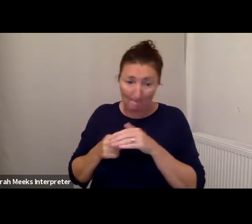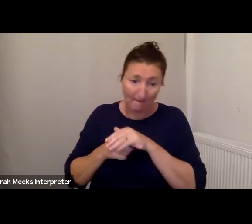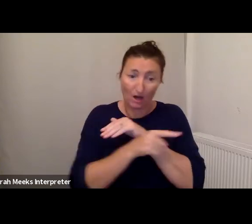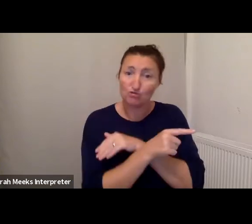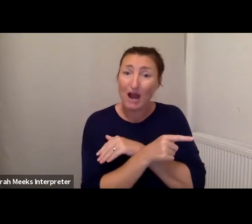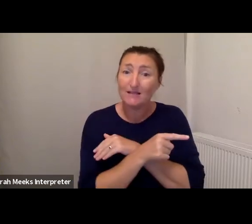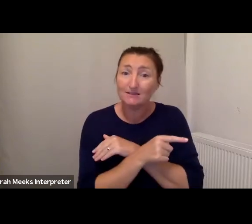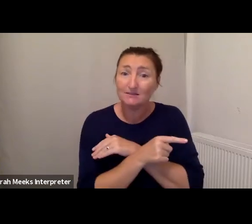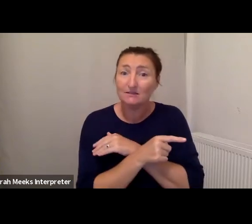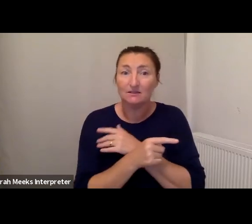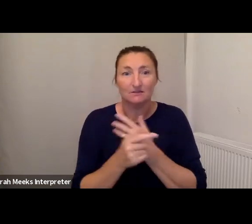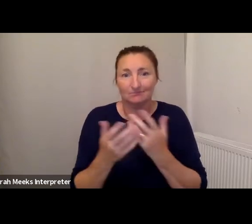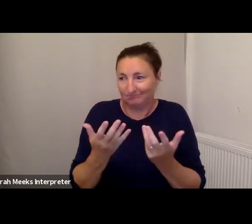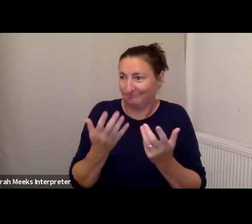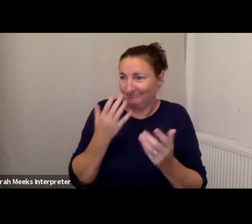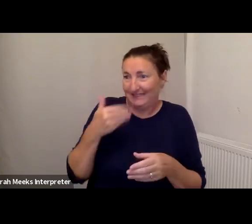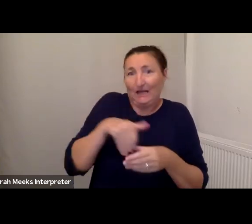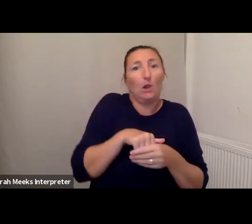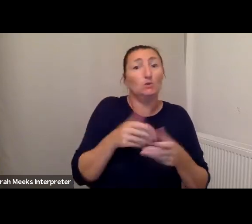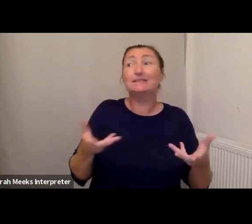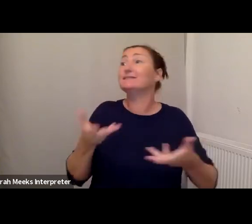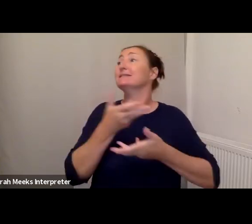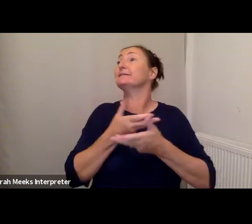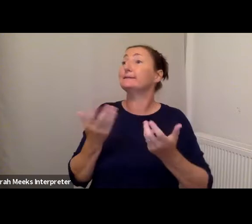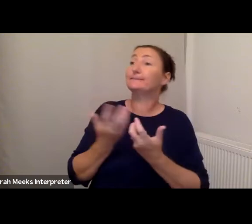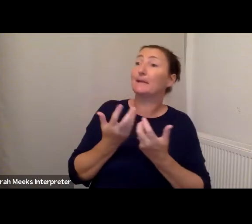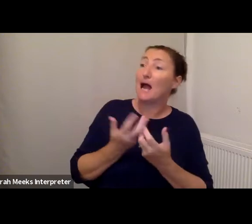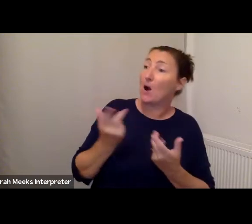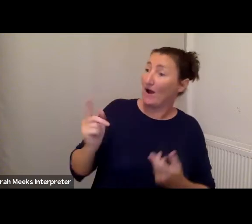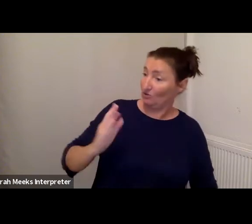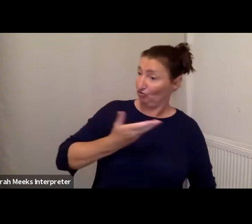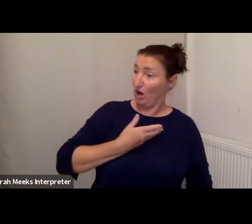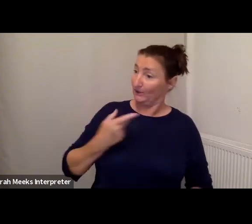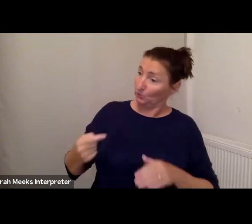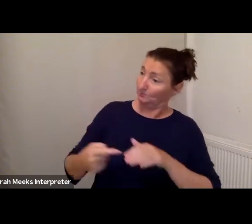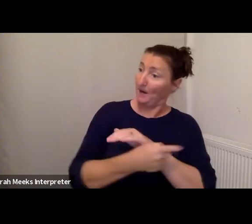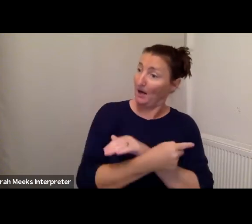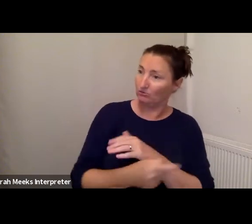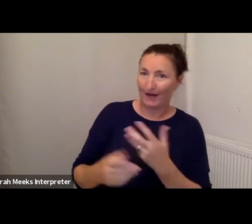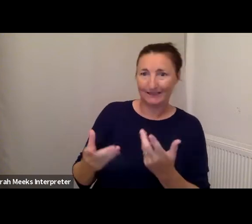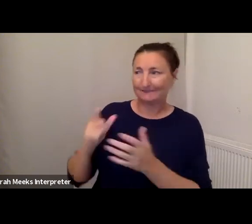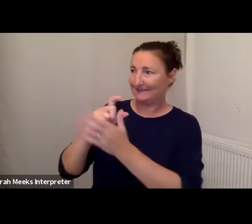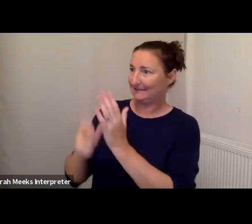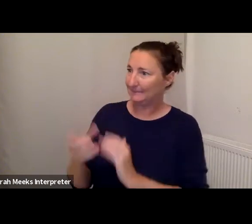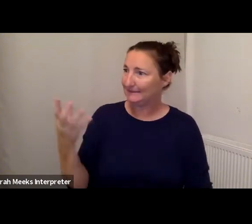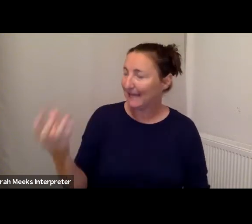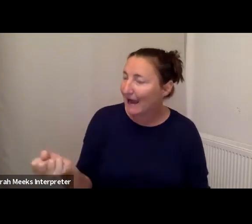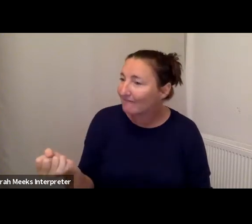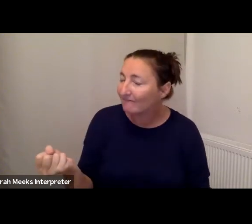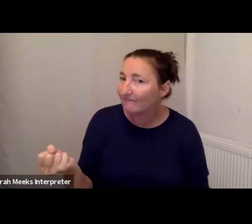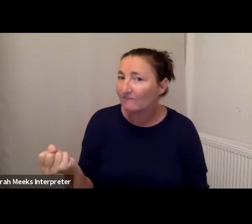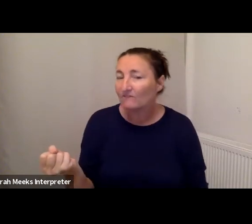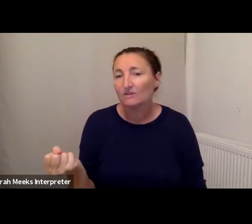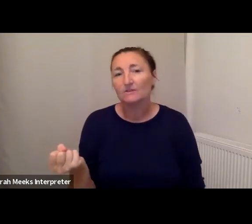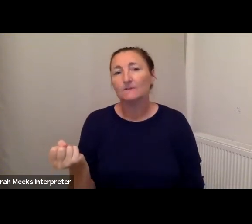necessarily being included in the discussions around the right to migrate. And of course, all of these issues can be